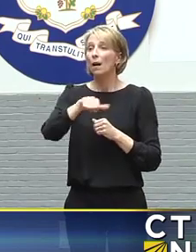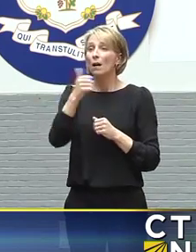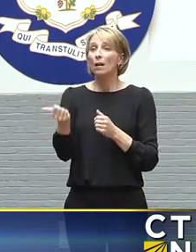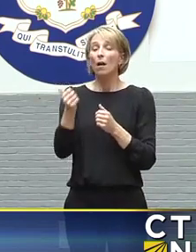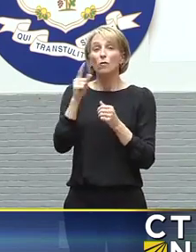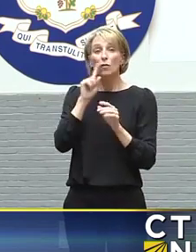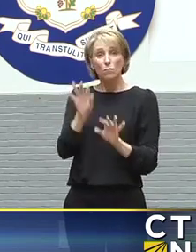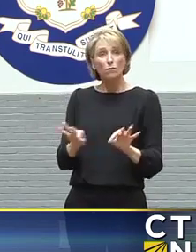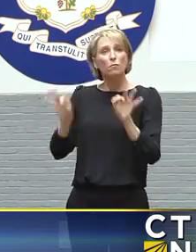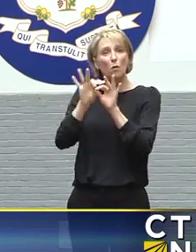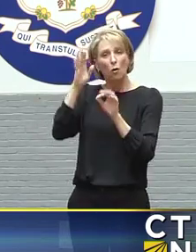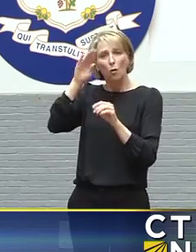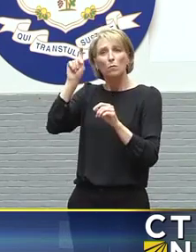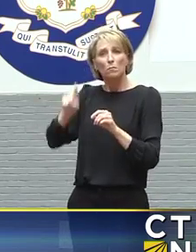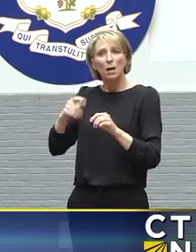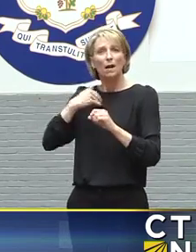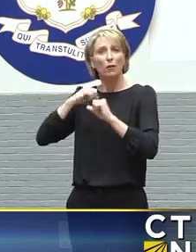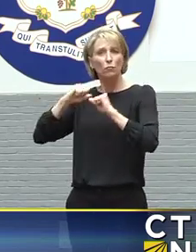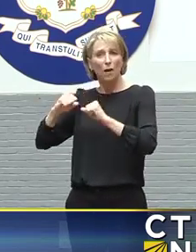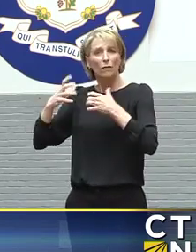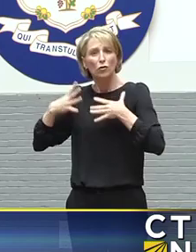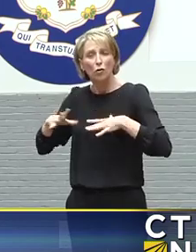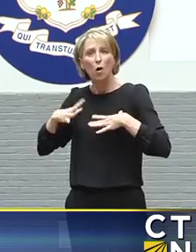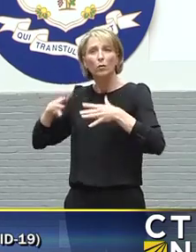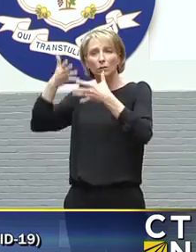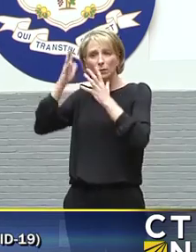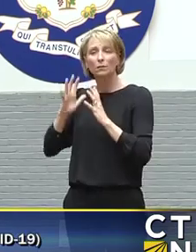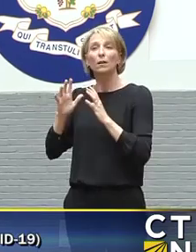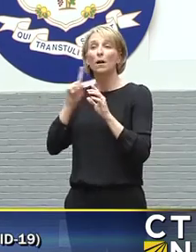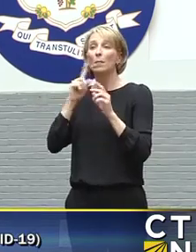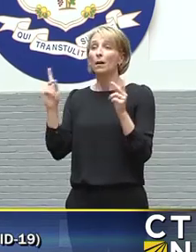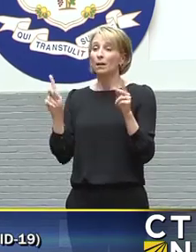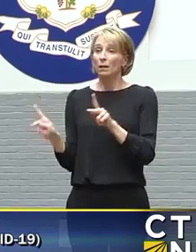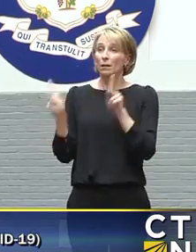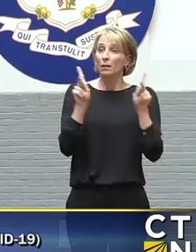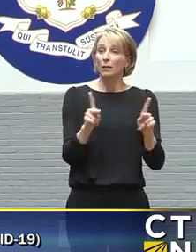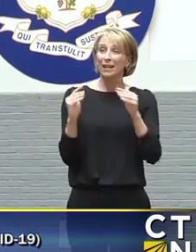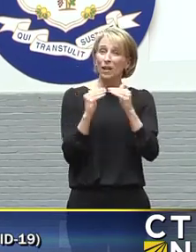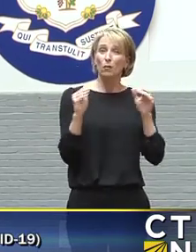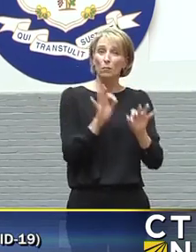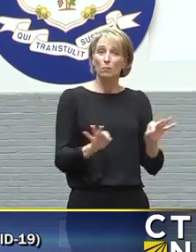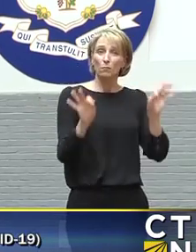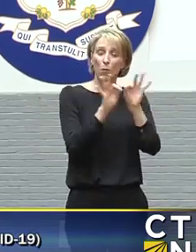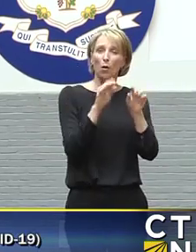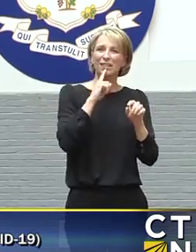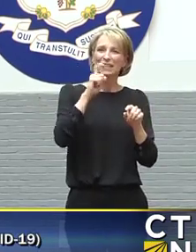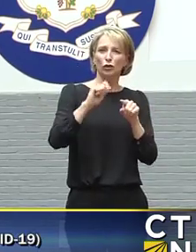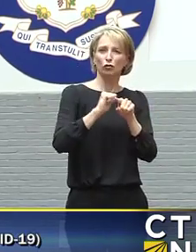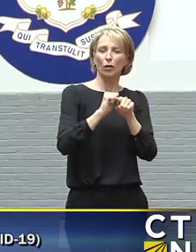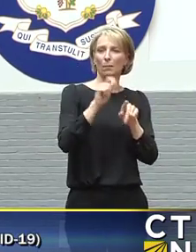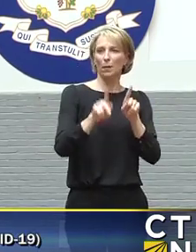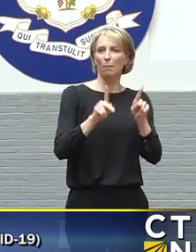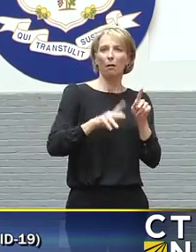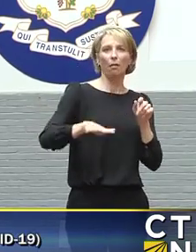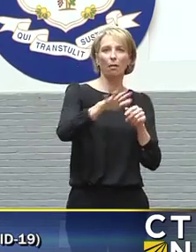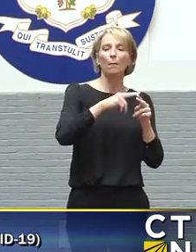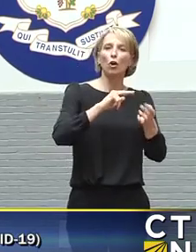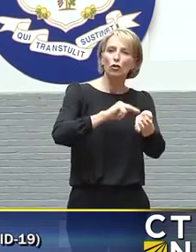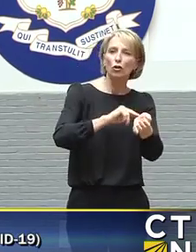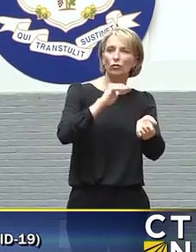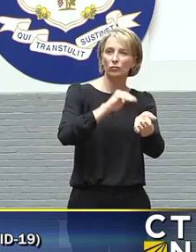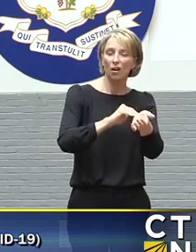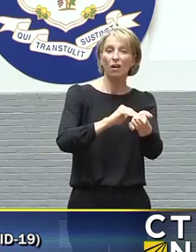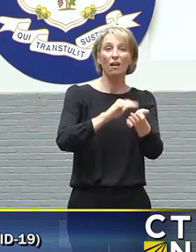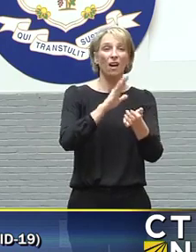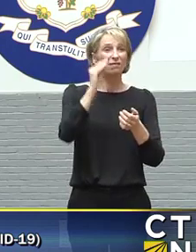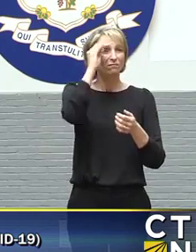need people. We need trained nurses. We need each and every one of you. And I got to say, I've been so proud of the number of